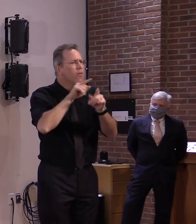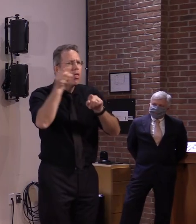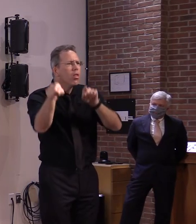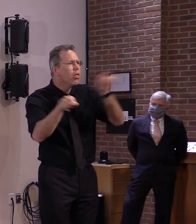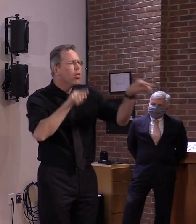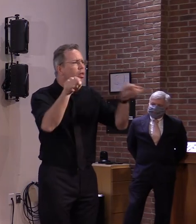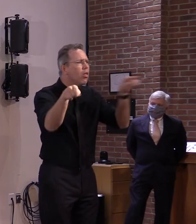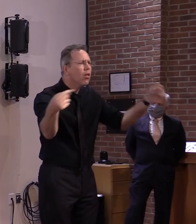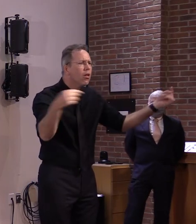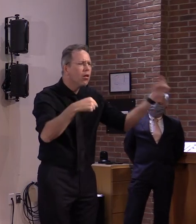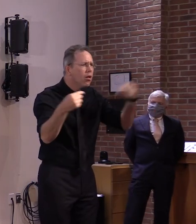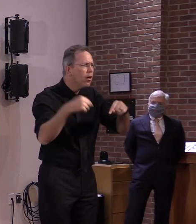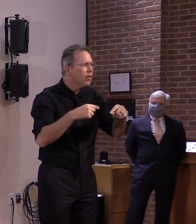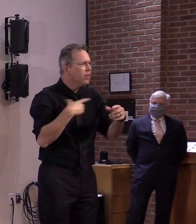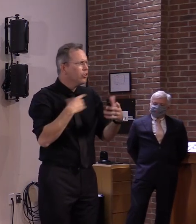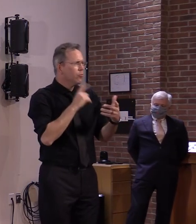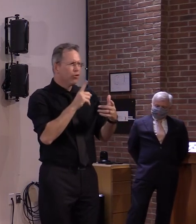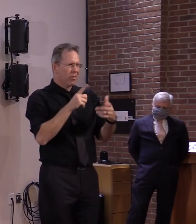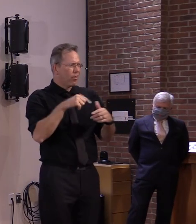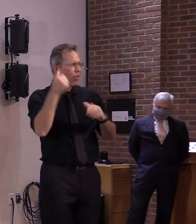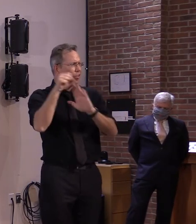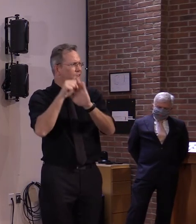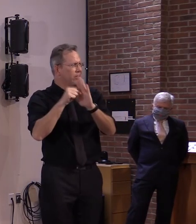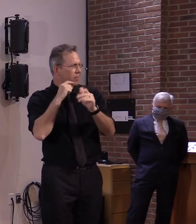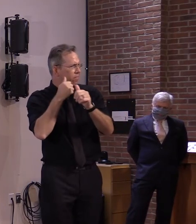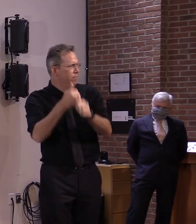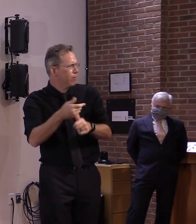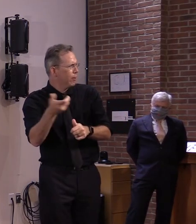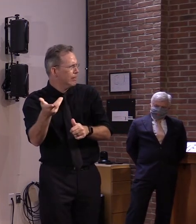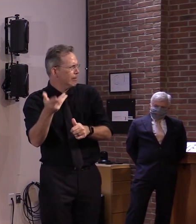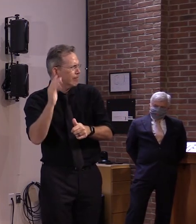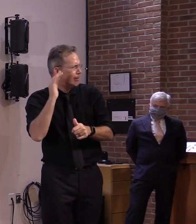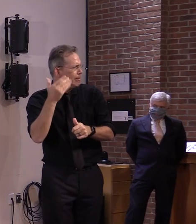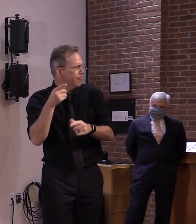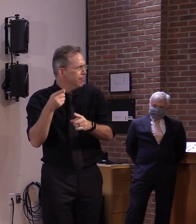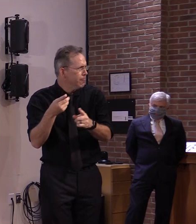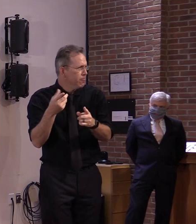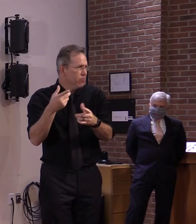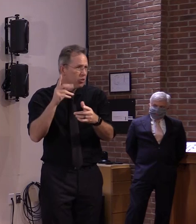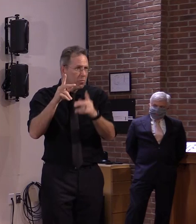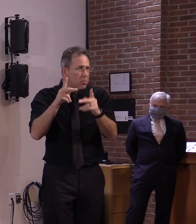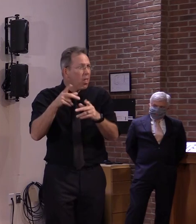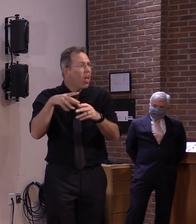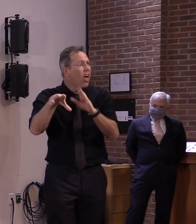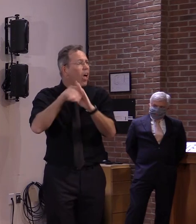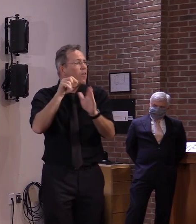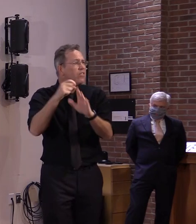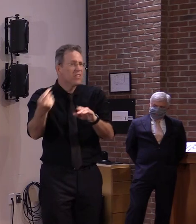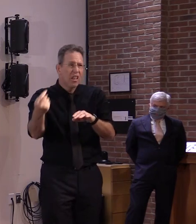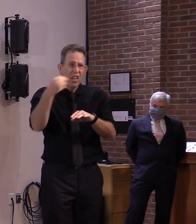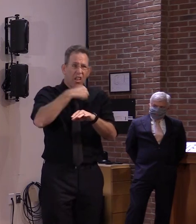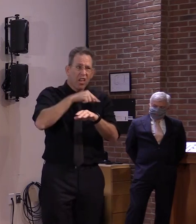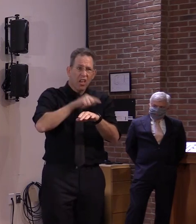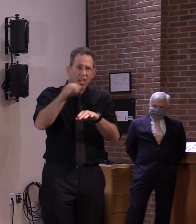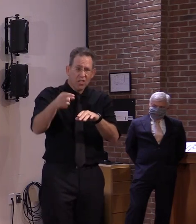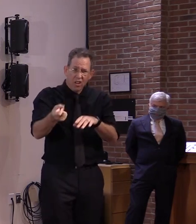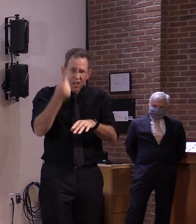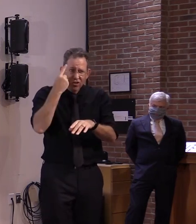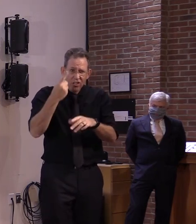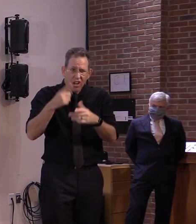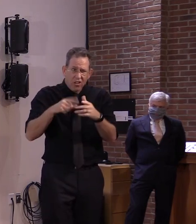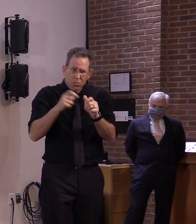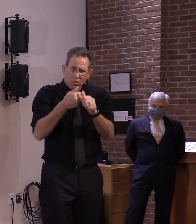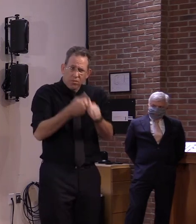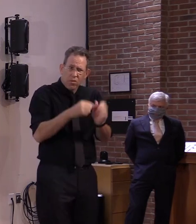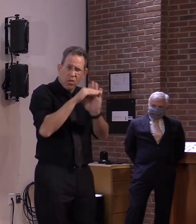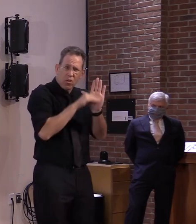throughout New England to make sure that people are getting the message from out of state that they're not gonna be coming here? Yeah, it's difficult at best. I'll let